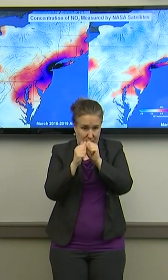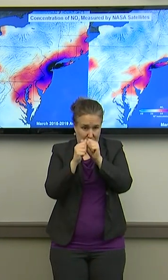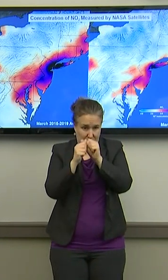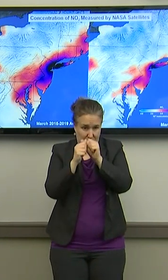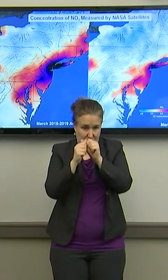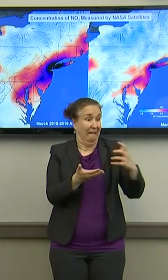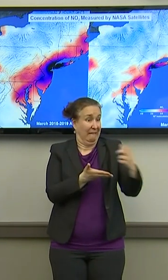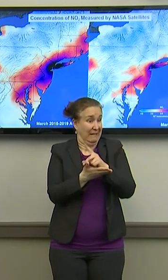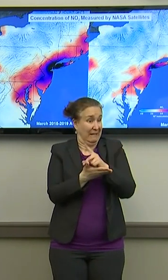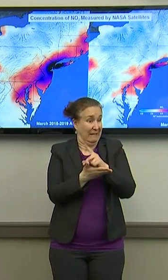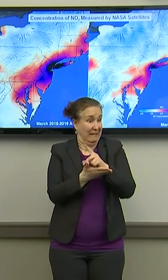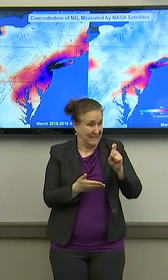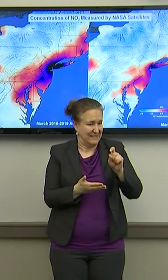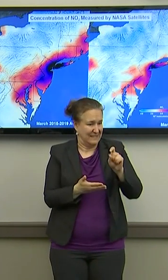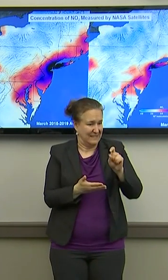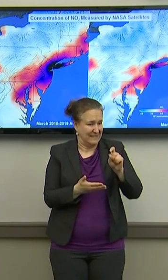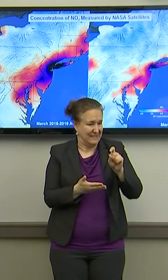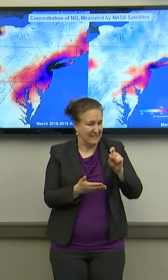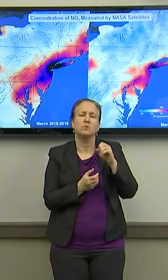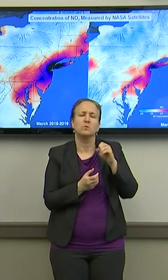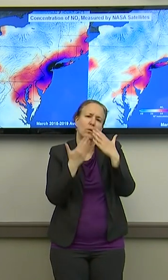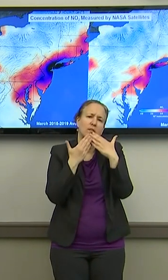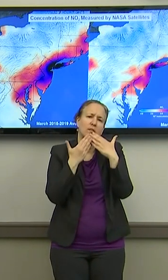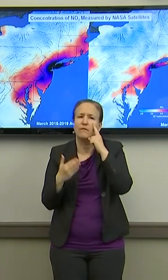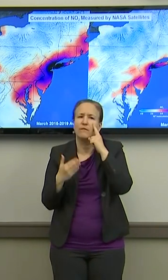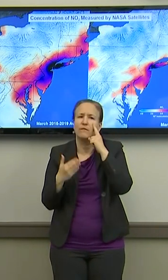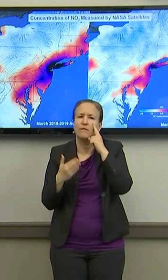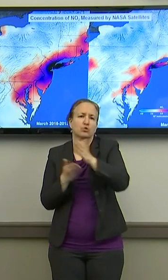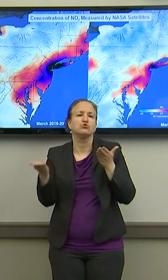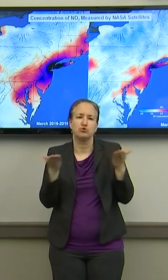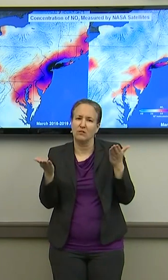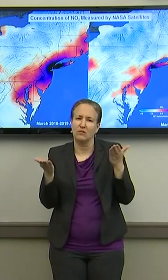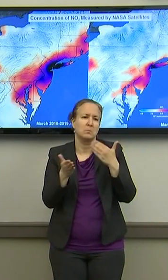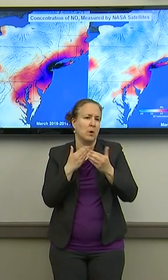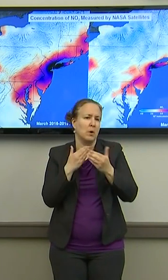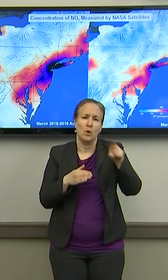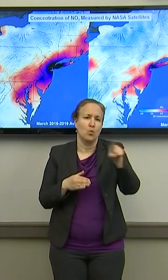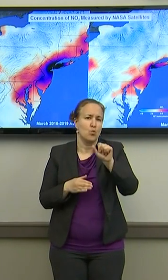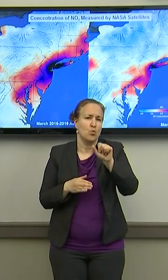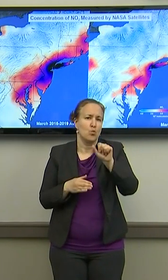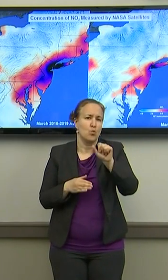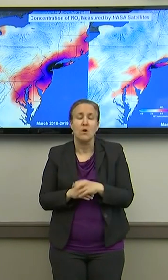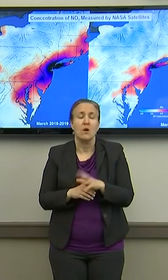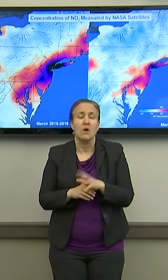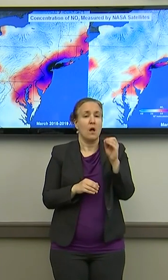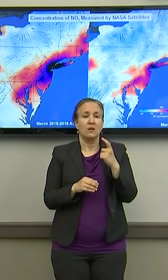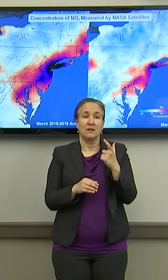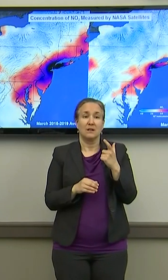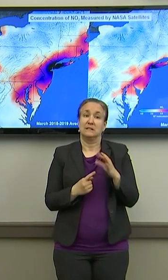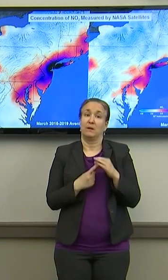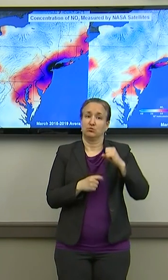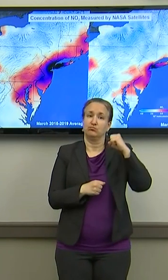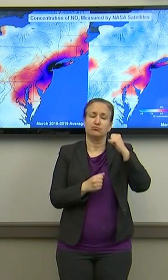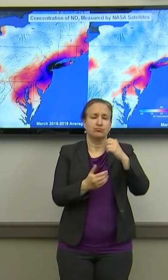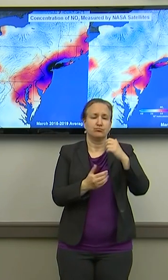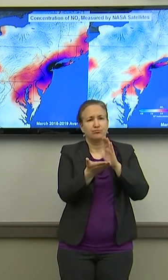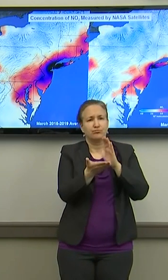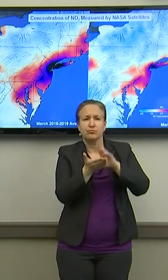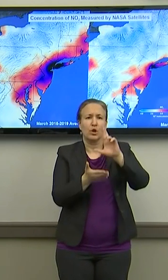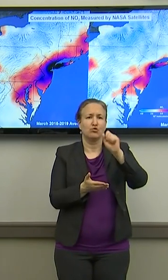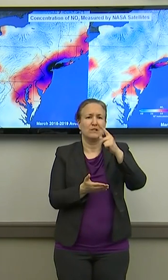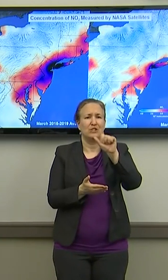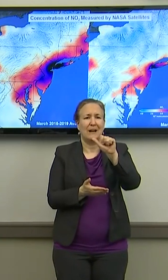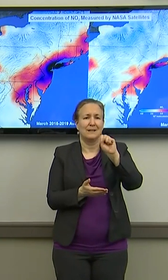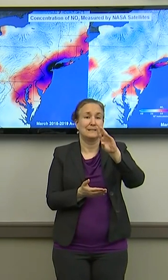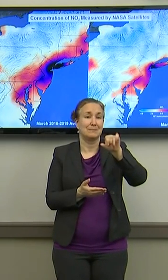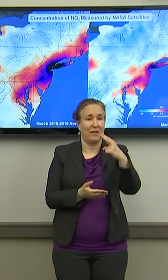necessary data. So we want to thank you all for your service wherever you are. And I want to give a special shout out to Regina Smith,